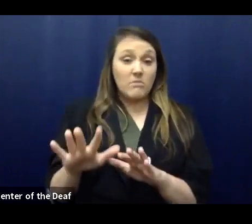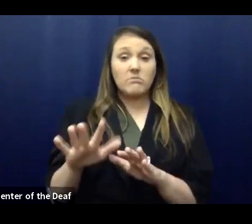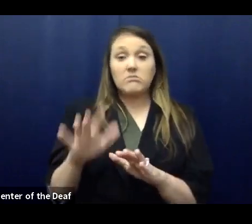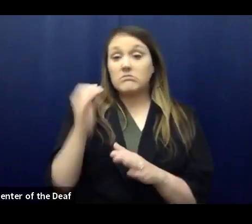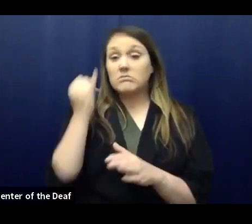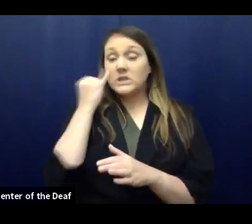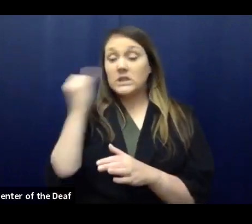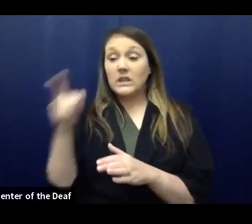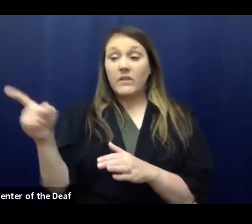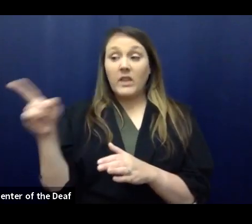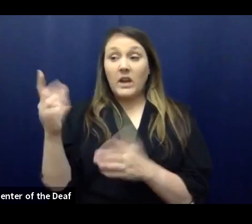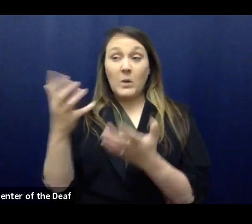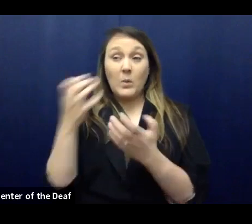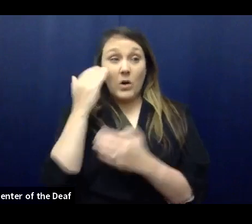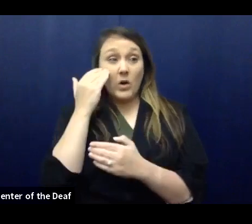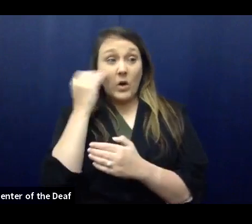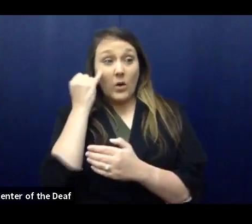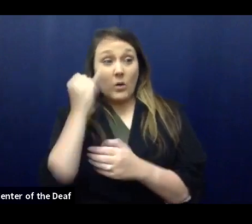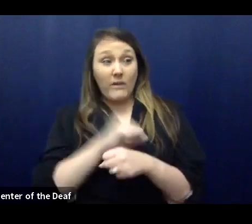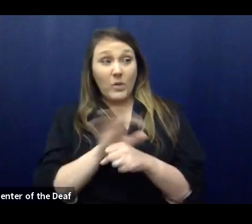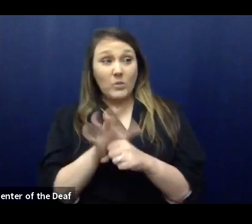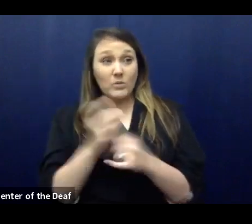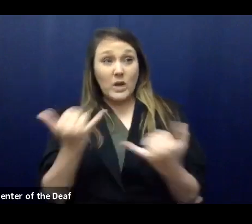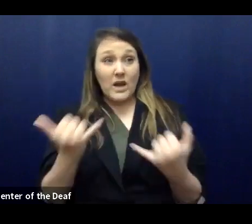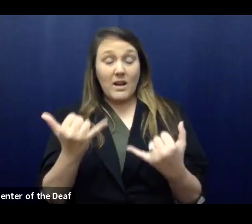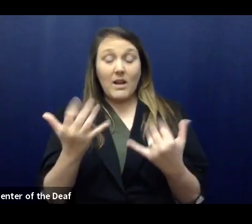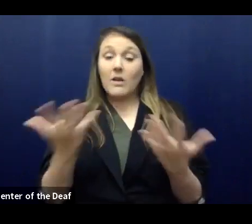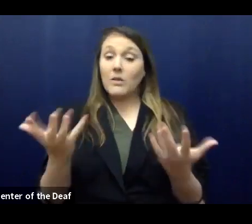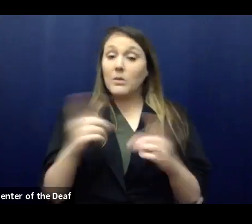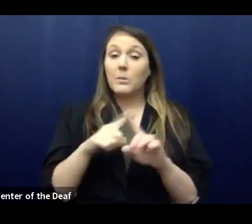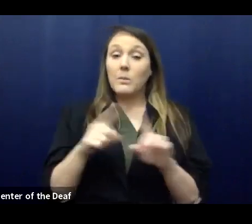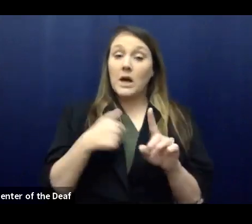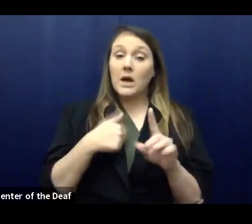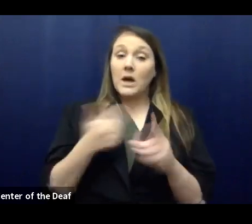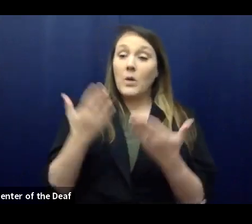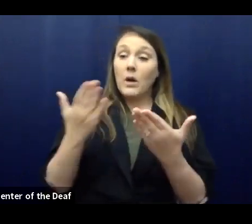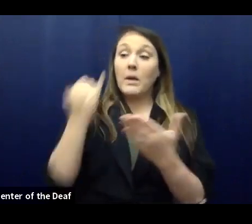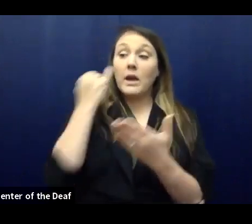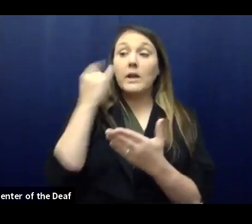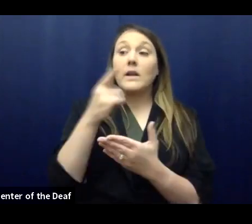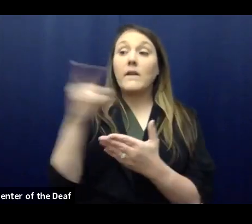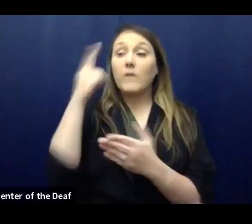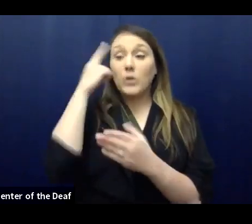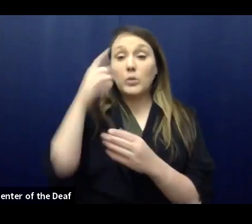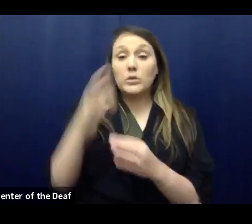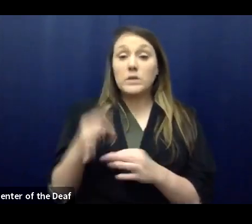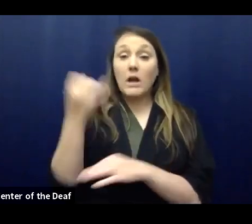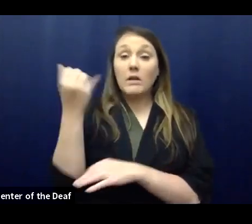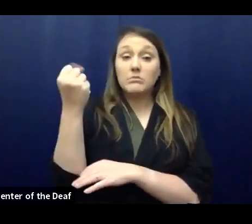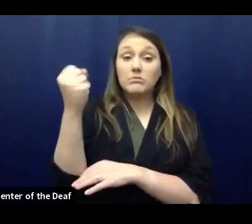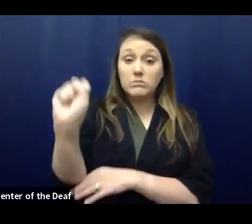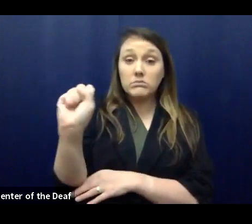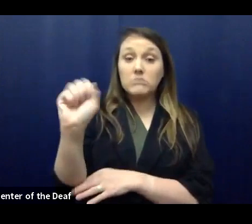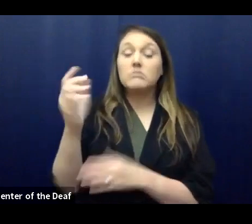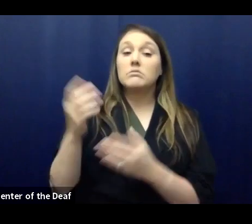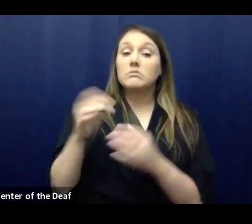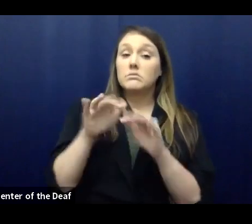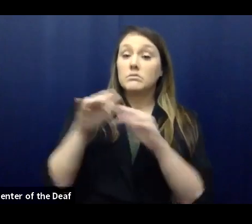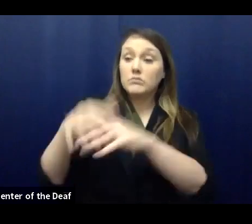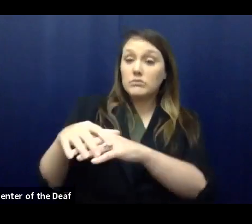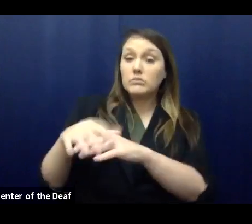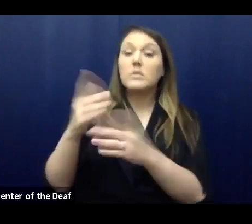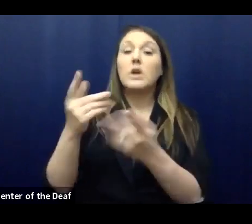want to know if they have COVID right now. I think what I would say to those folks, if you choose to go out to protest, try to maintain